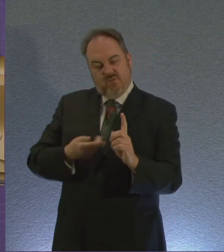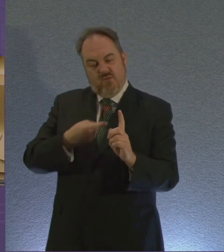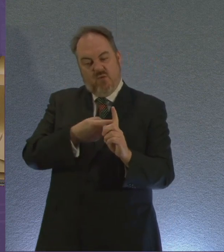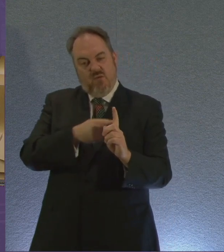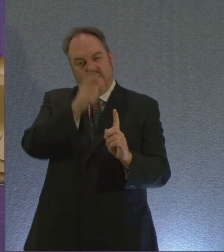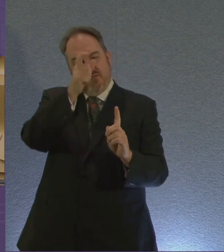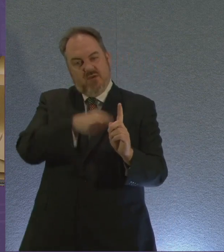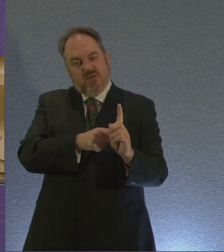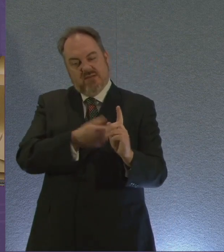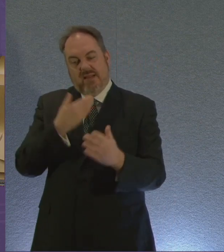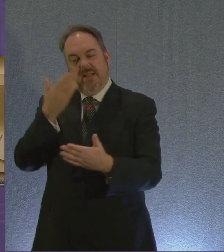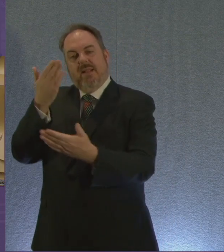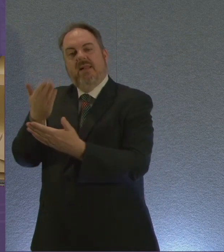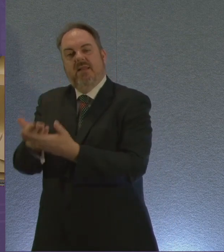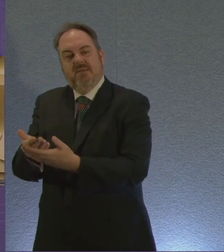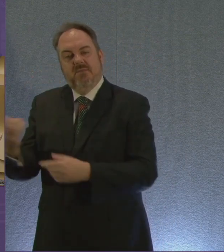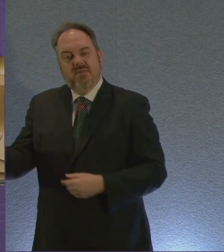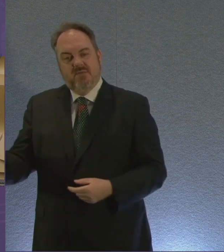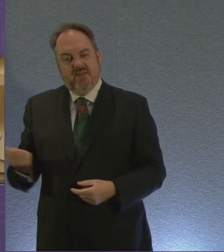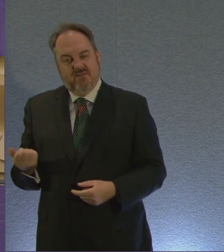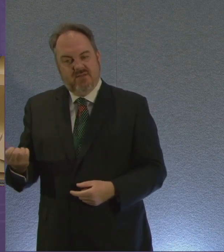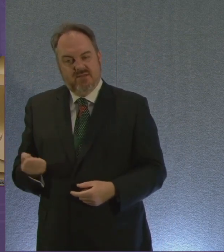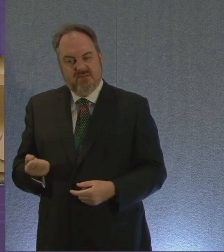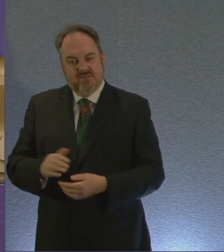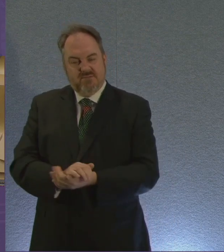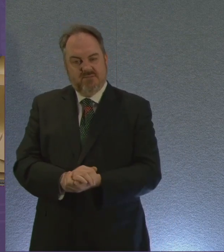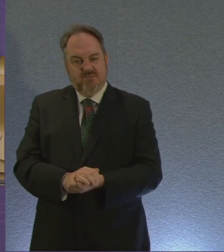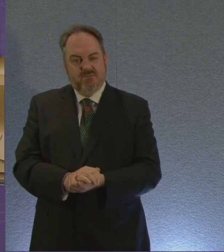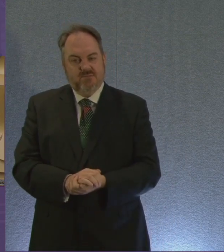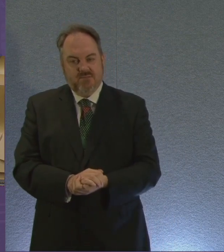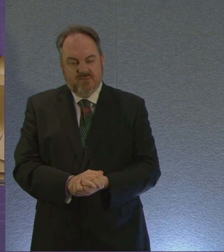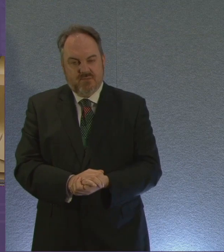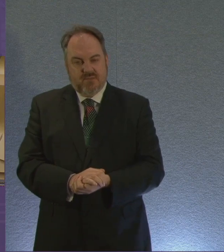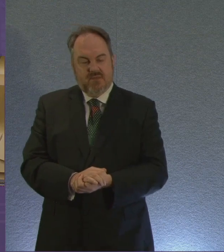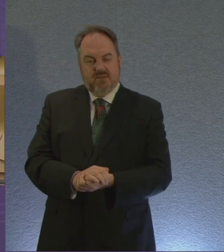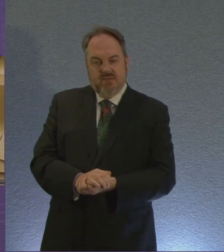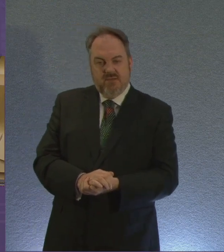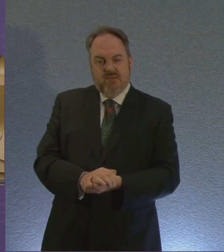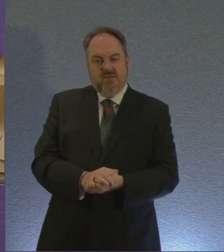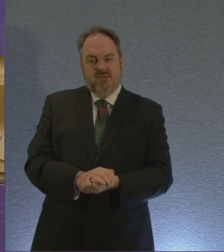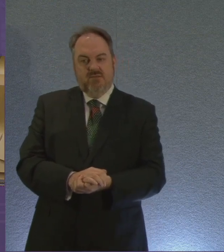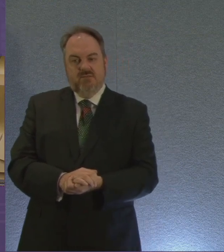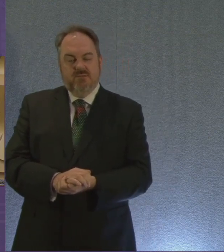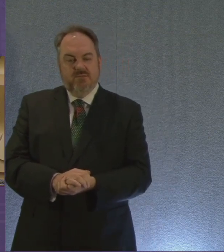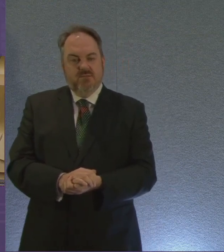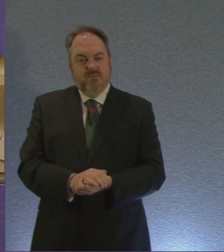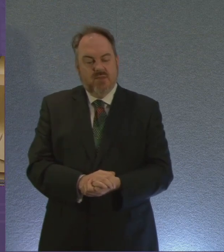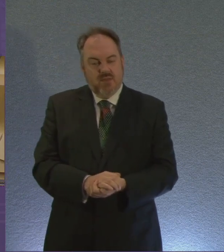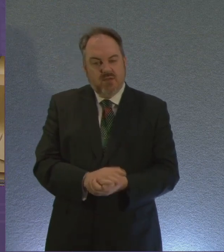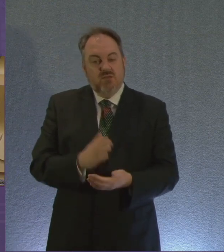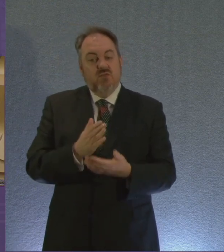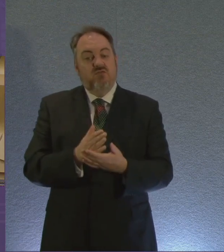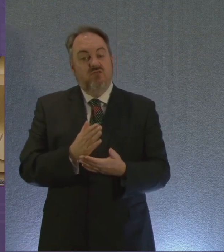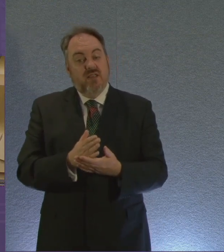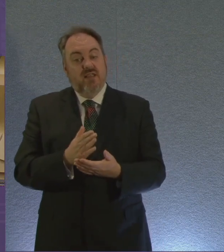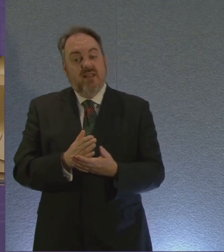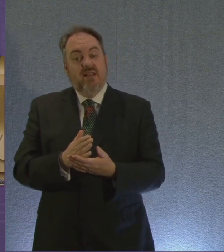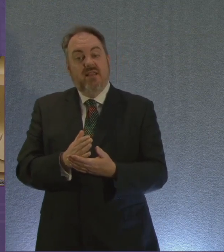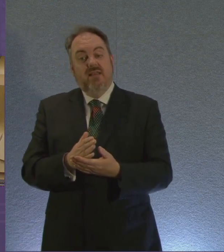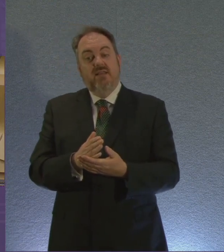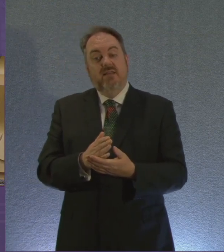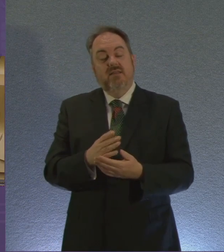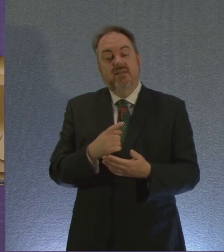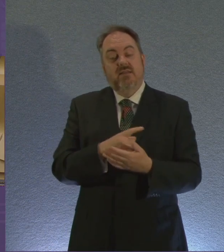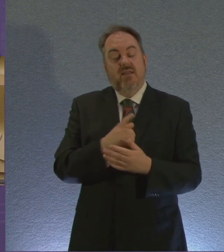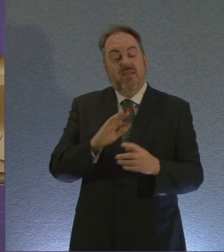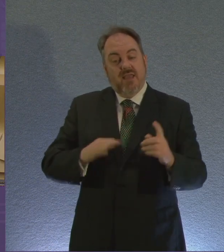someone who can work through this with that level of trust and reassurance is very, very key to